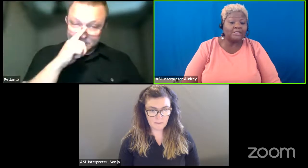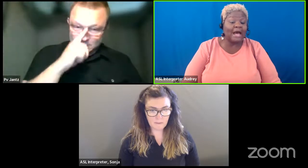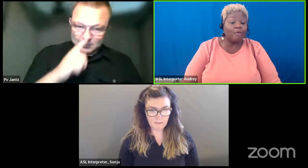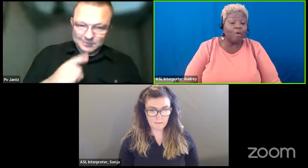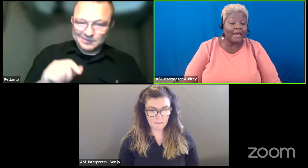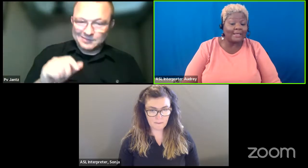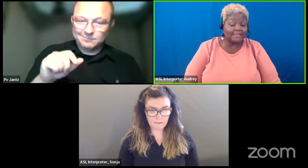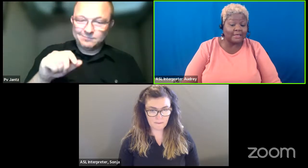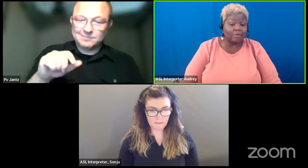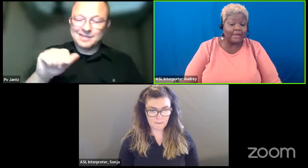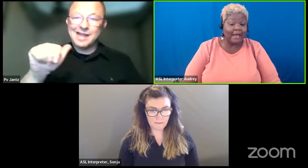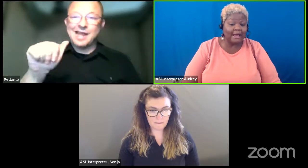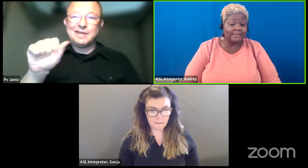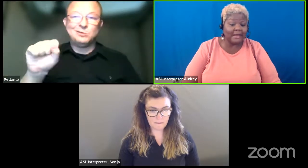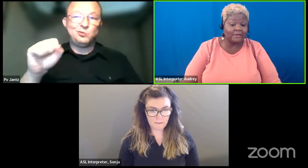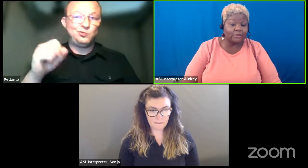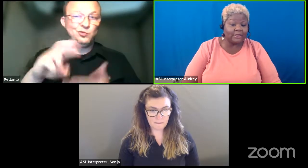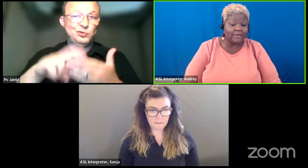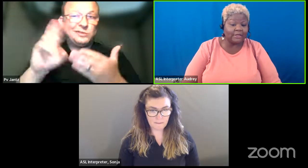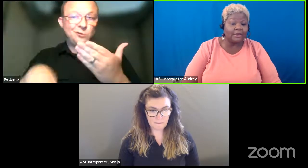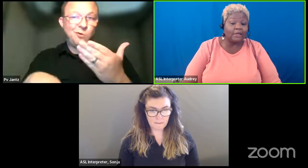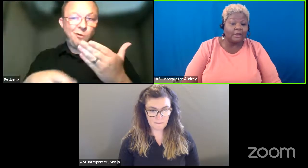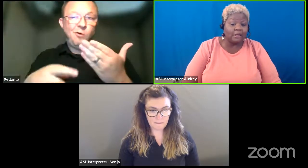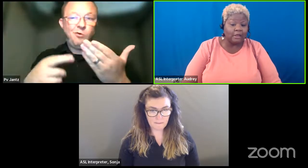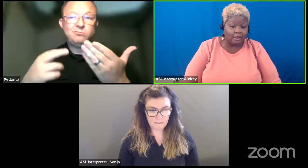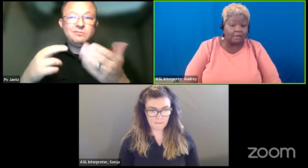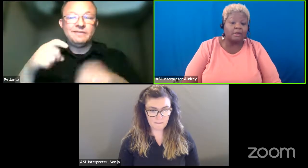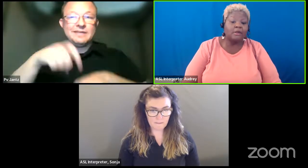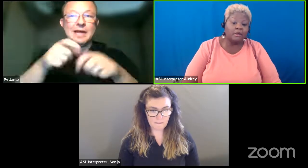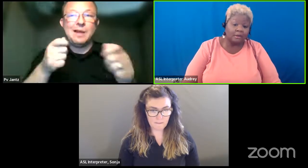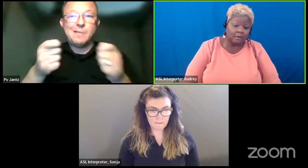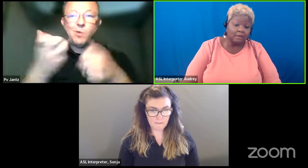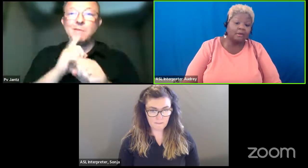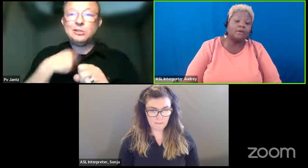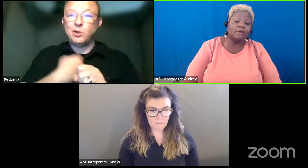manage our time wisely, I'm going to ask that we